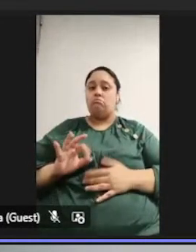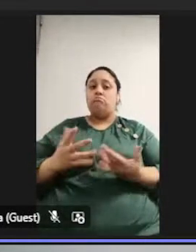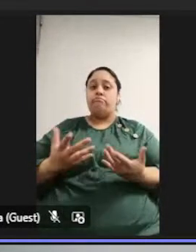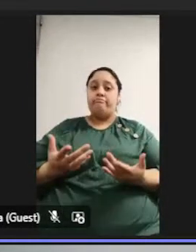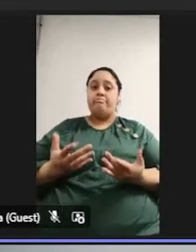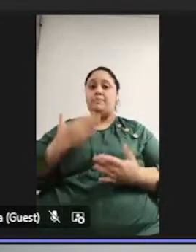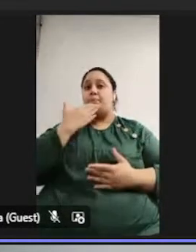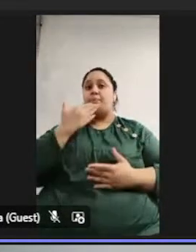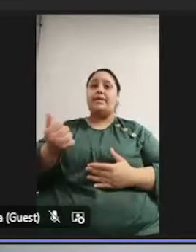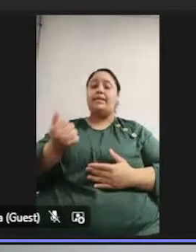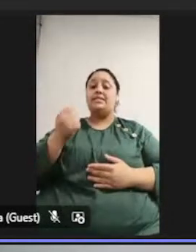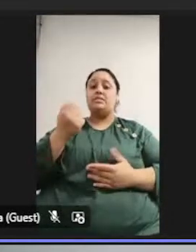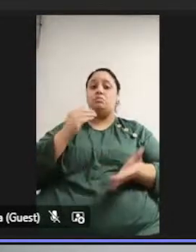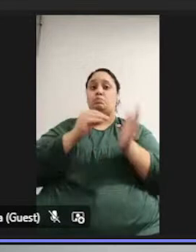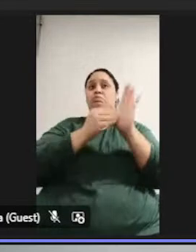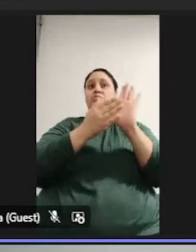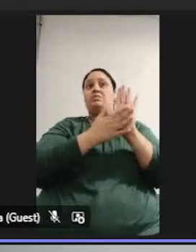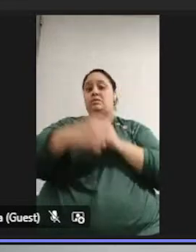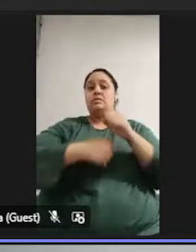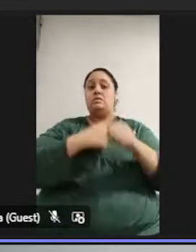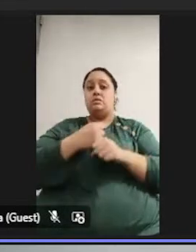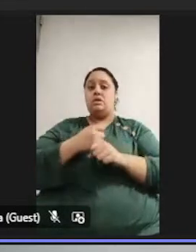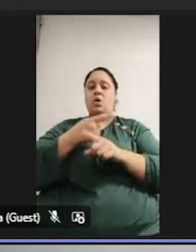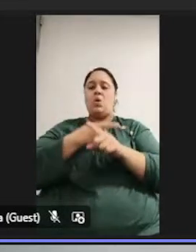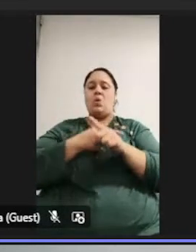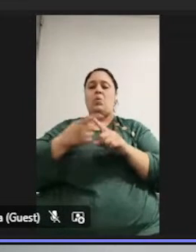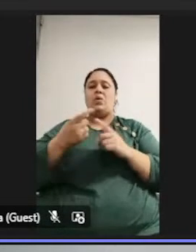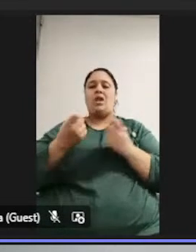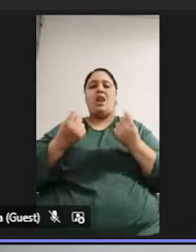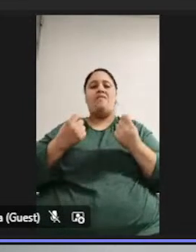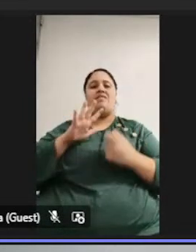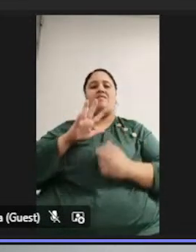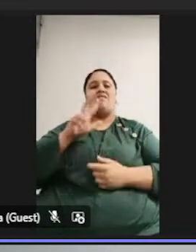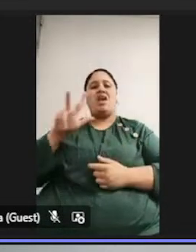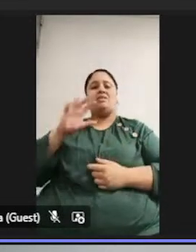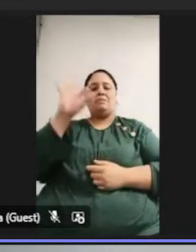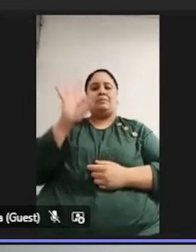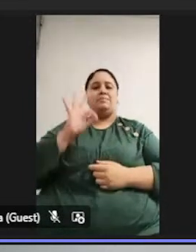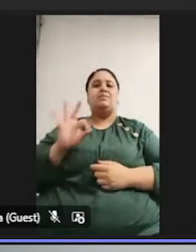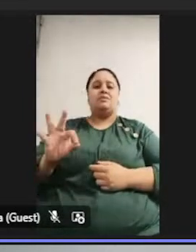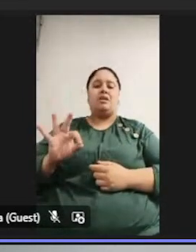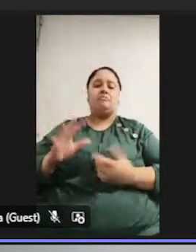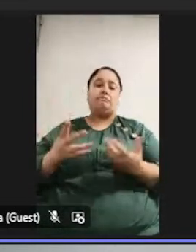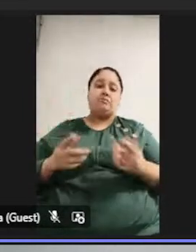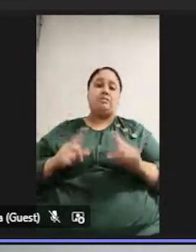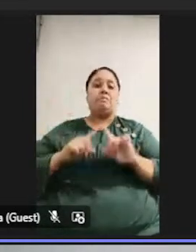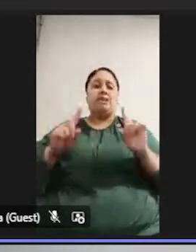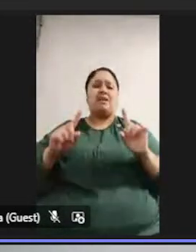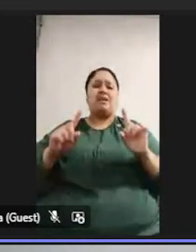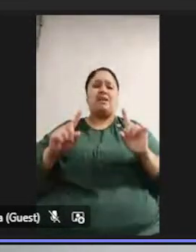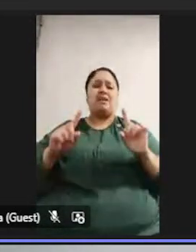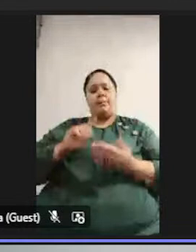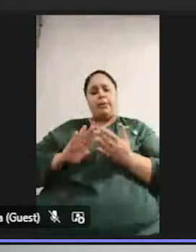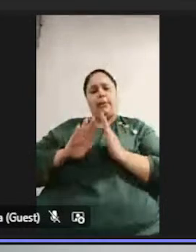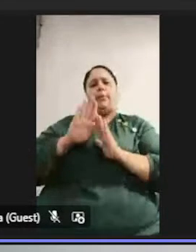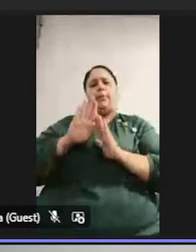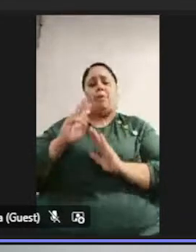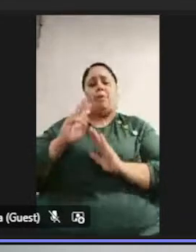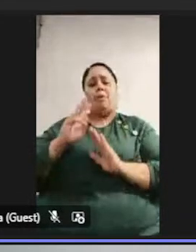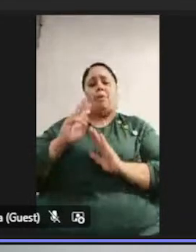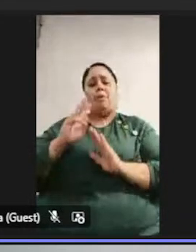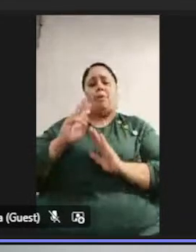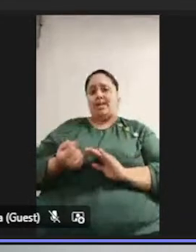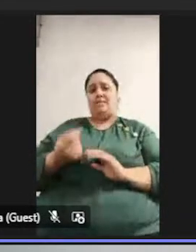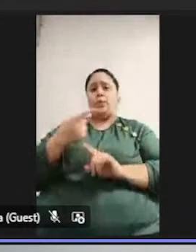in this year was in week 11, which was 58%. There was a slight peak, in week 16,